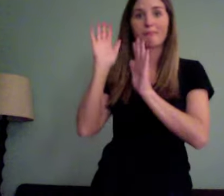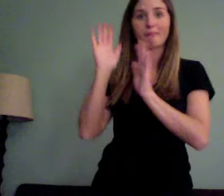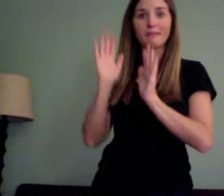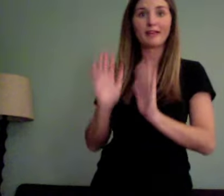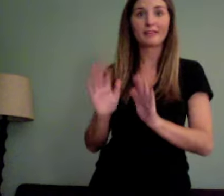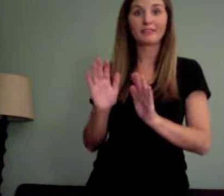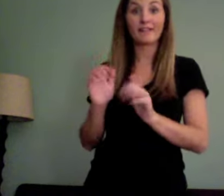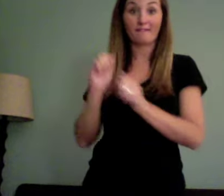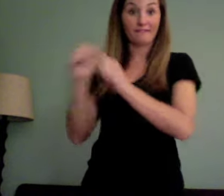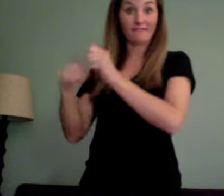honest.